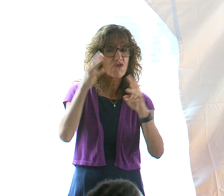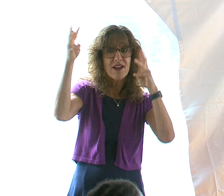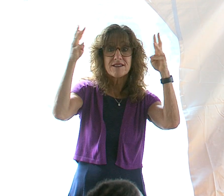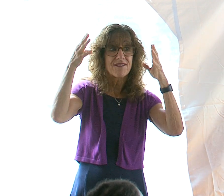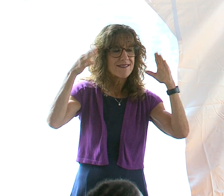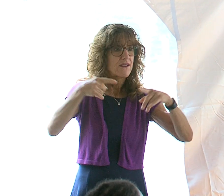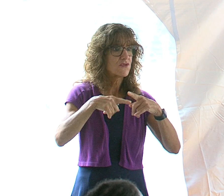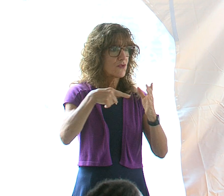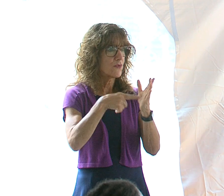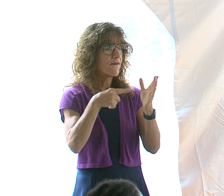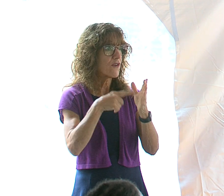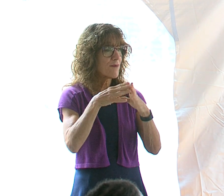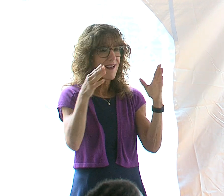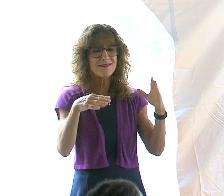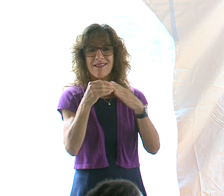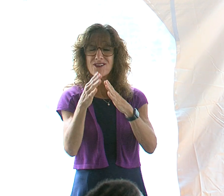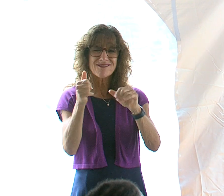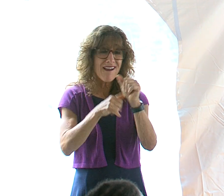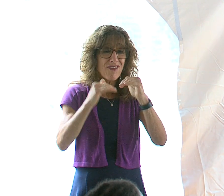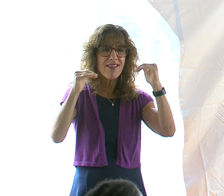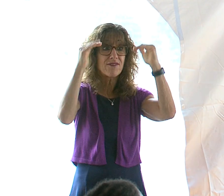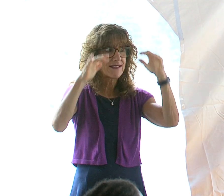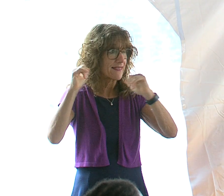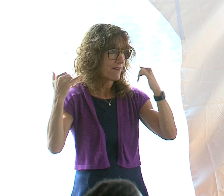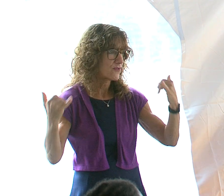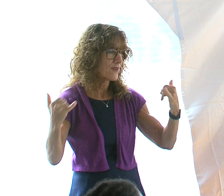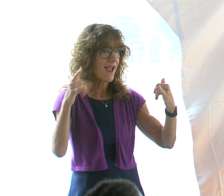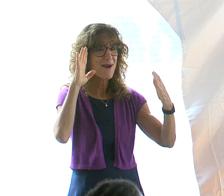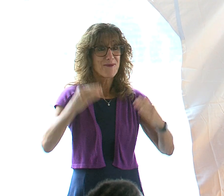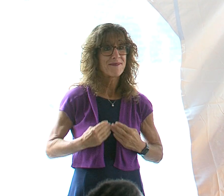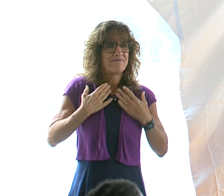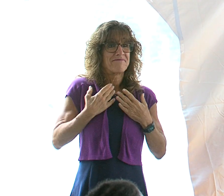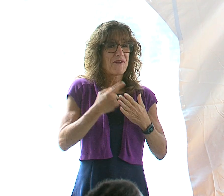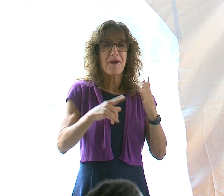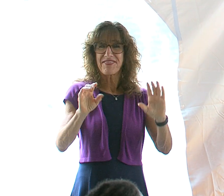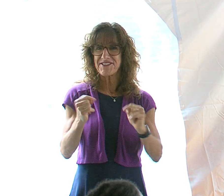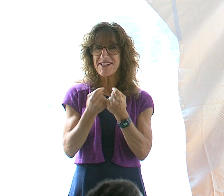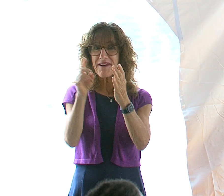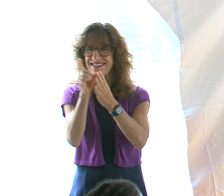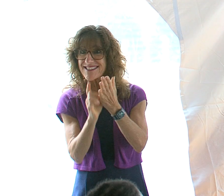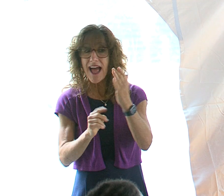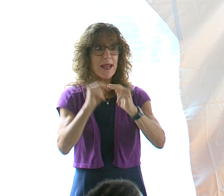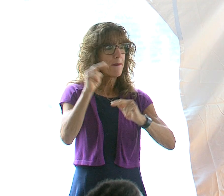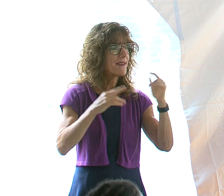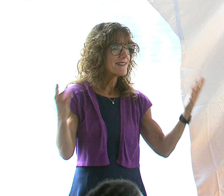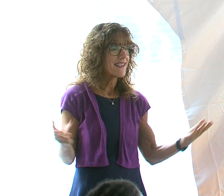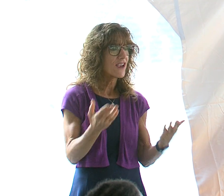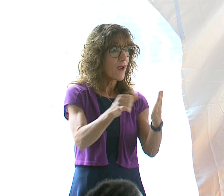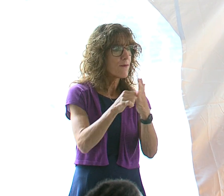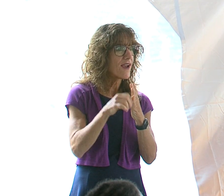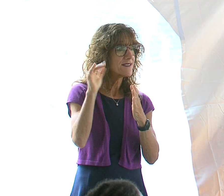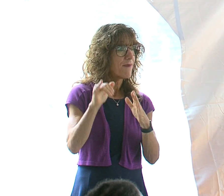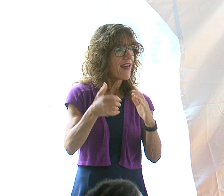affordable housing from our leaders at every level. As you leave today, I hope you will be inspired by what this team has designed and built here, impressed by